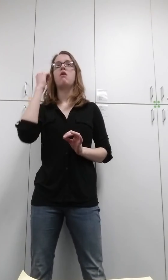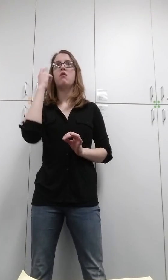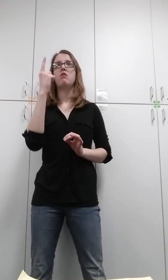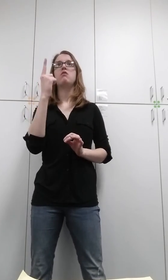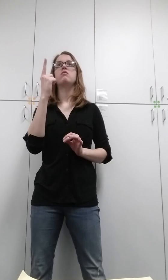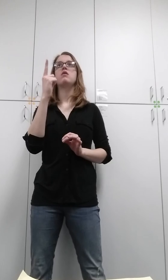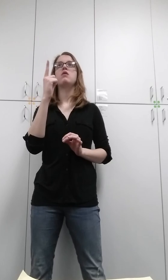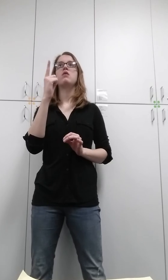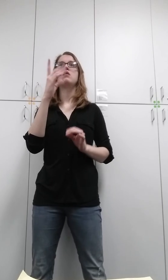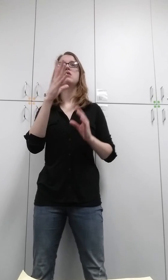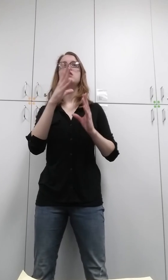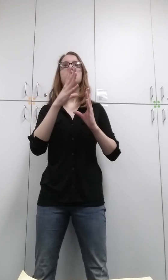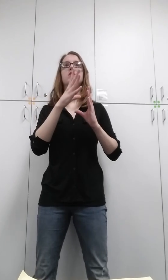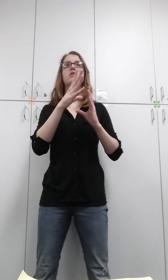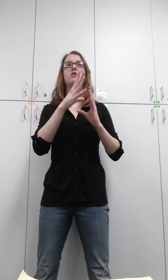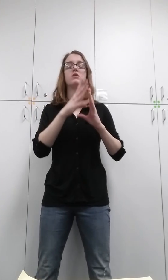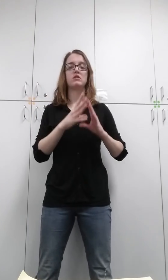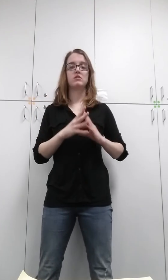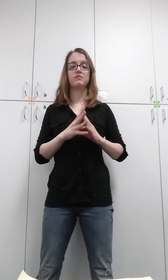third person, not first person.